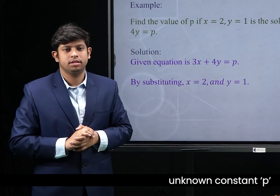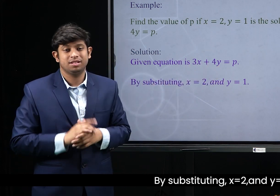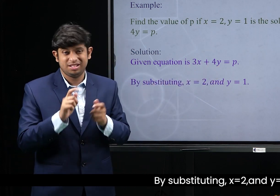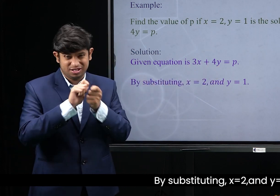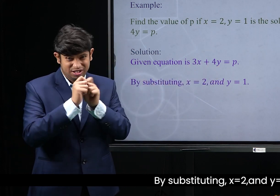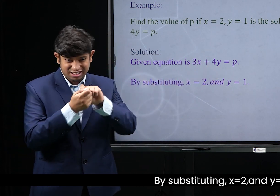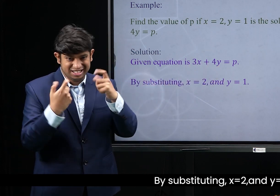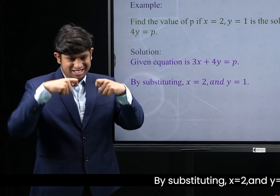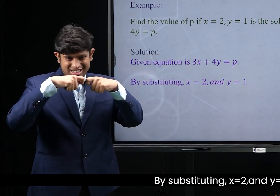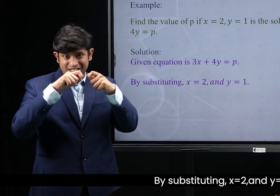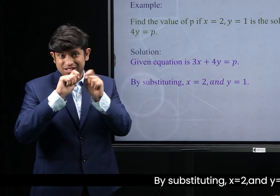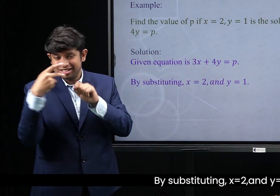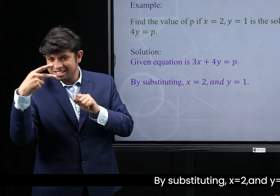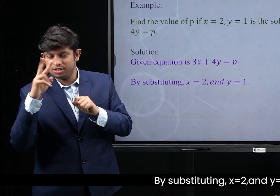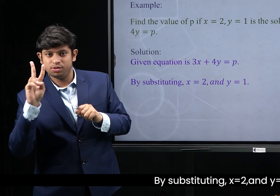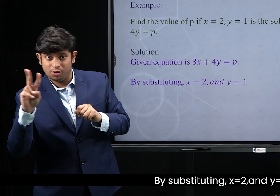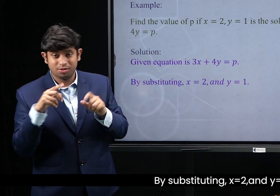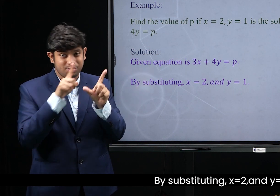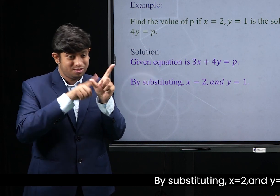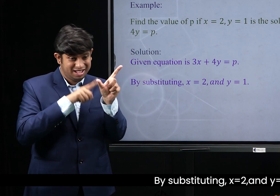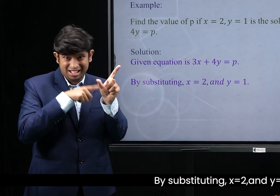By substituting x equal to 2 and y equal to 1,